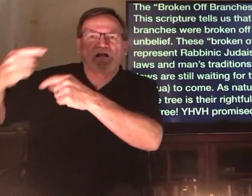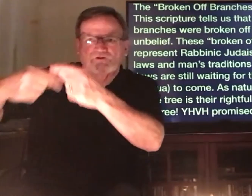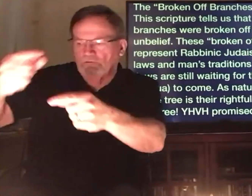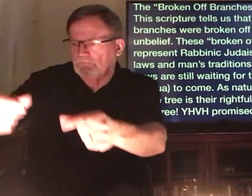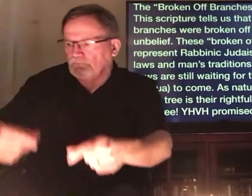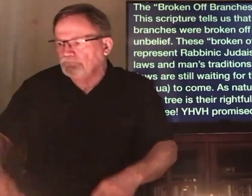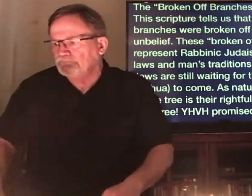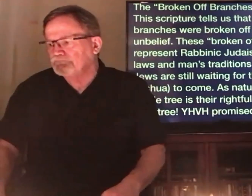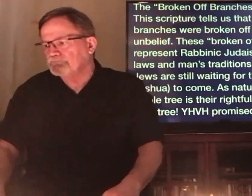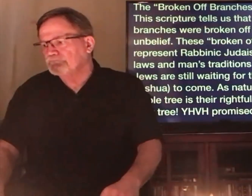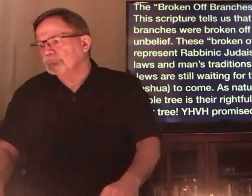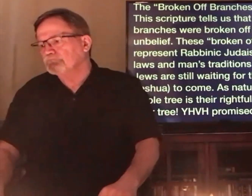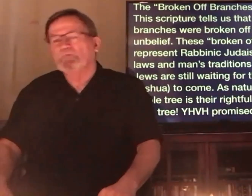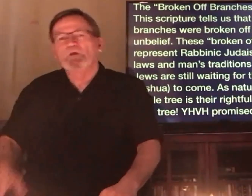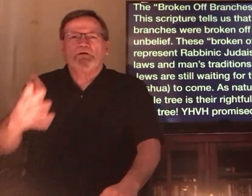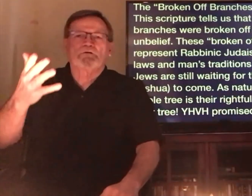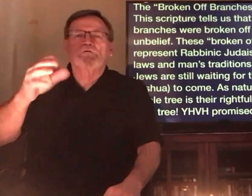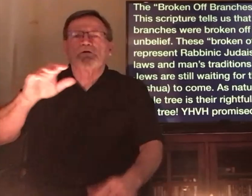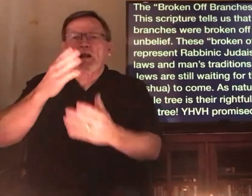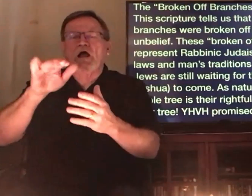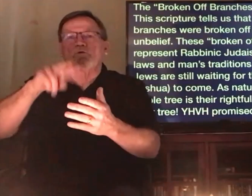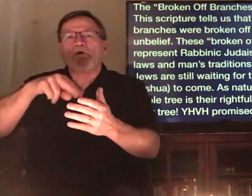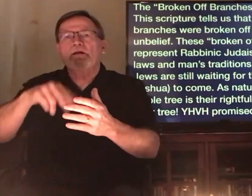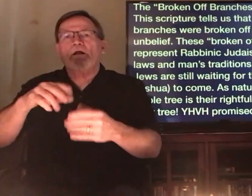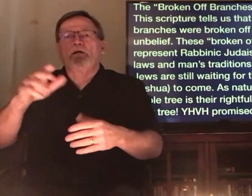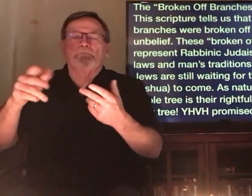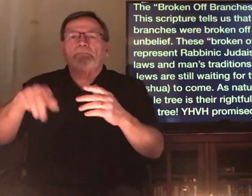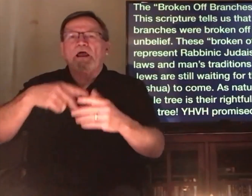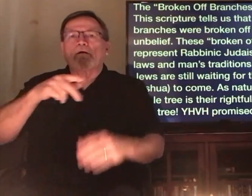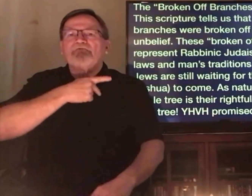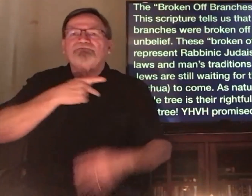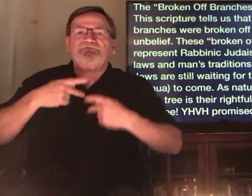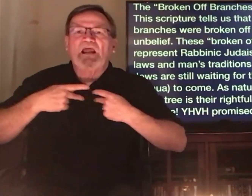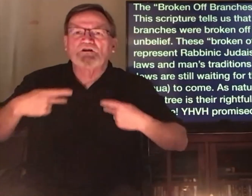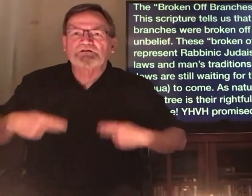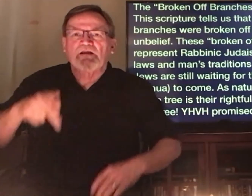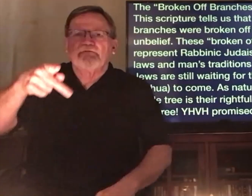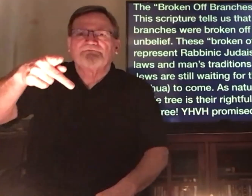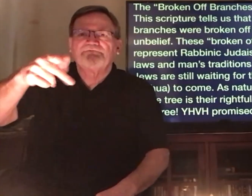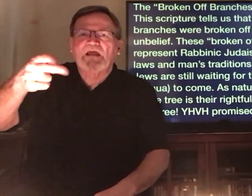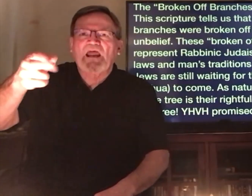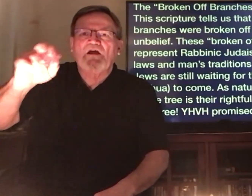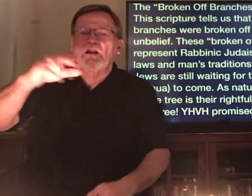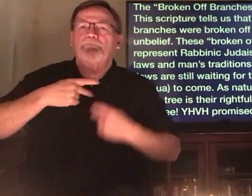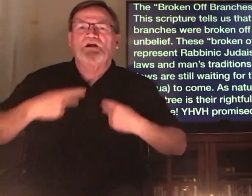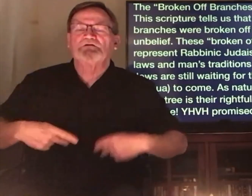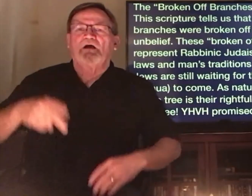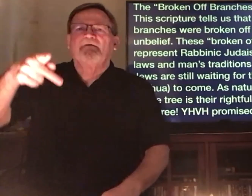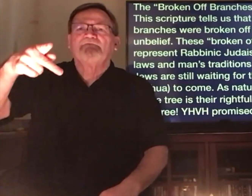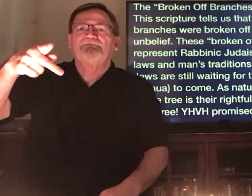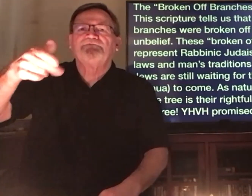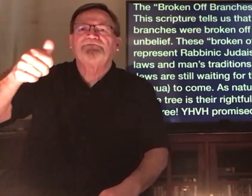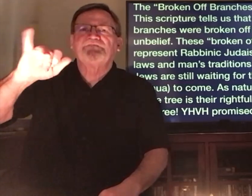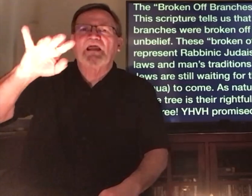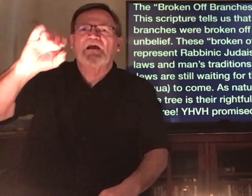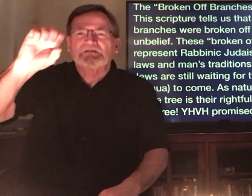I believe in Yeshua is Jew too. Yeah. They believe same Messiah Yeshua